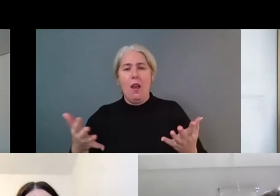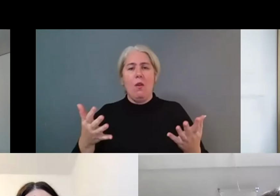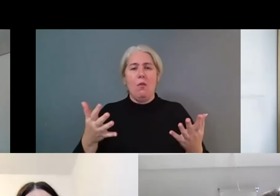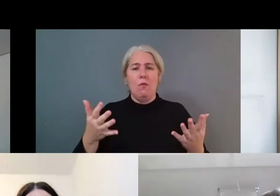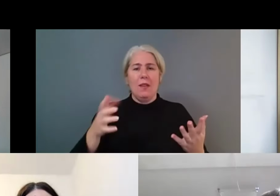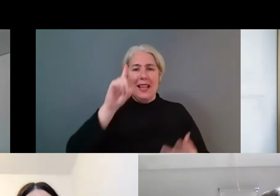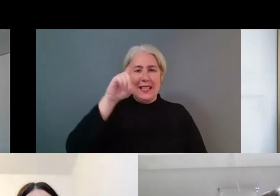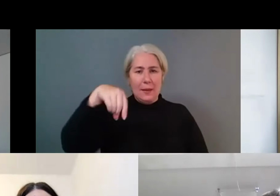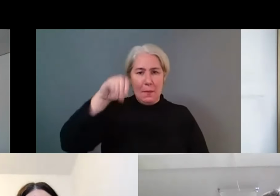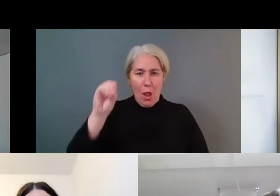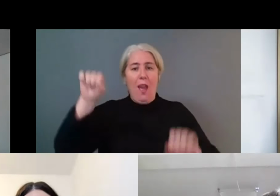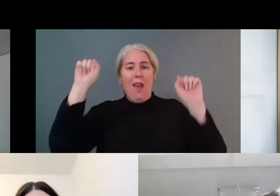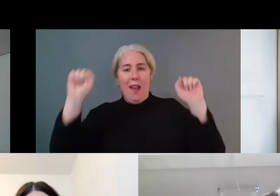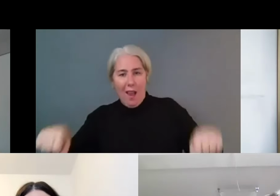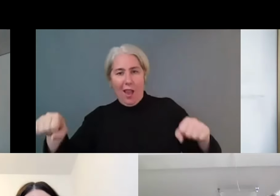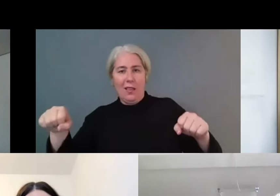good address. Thank you.